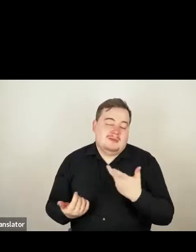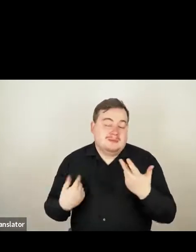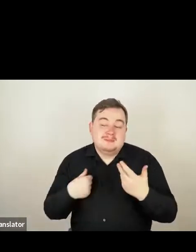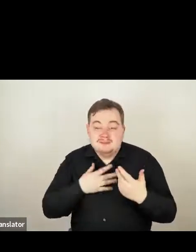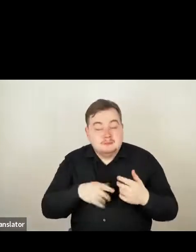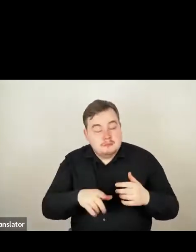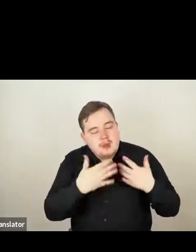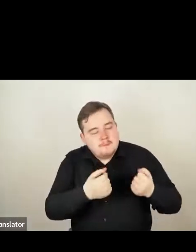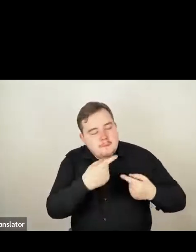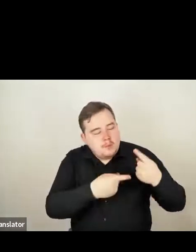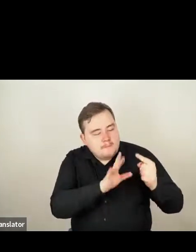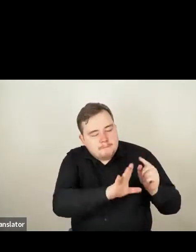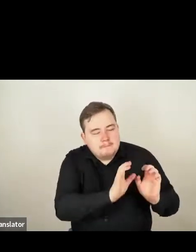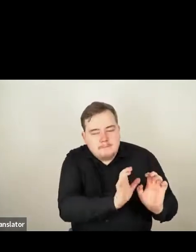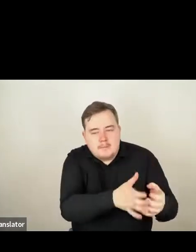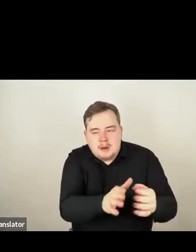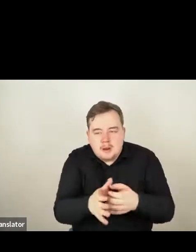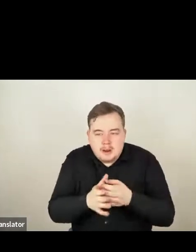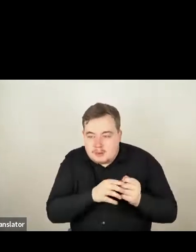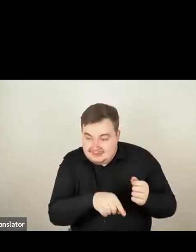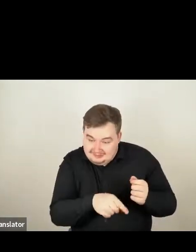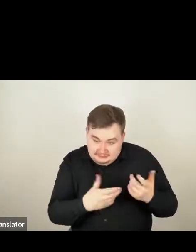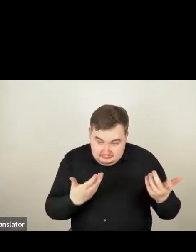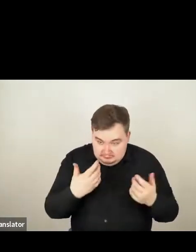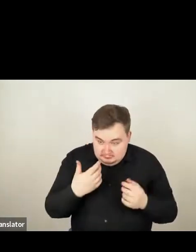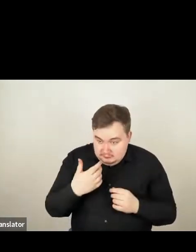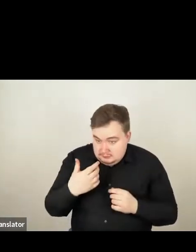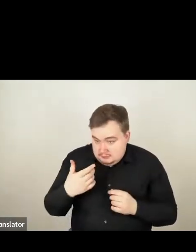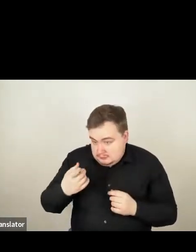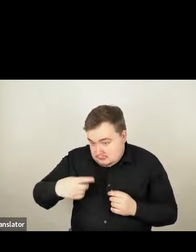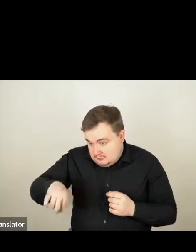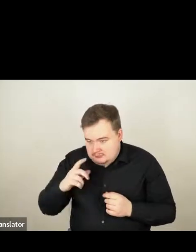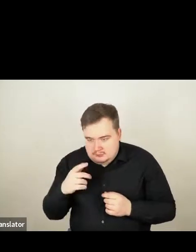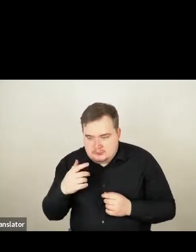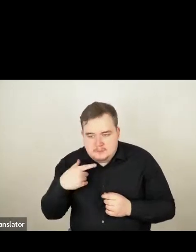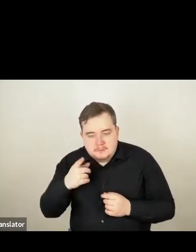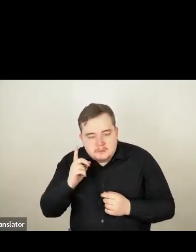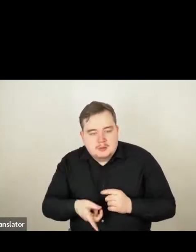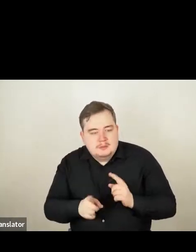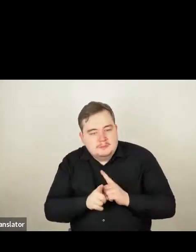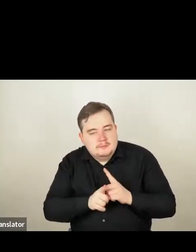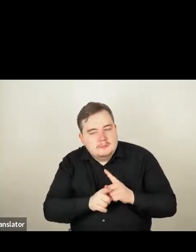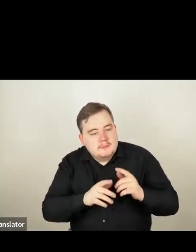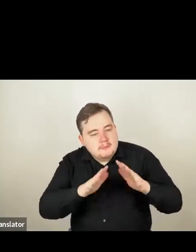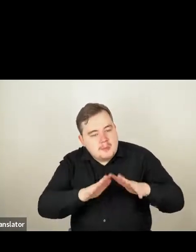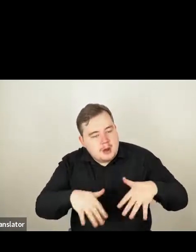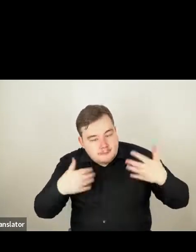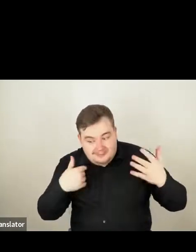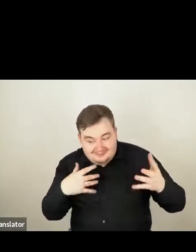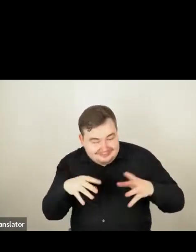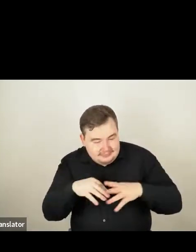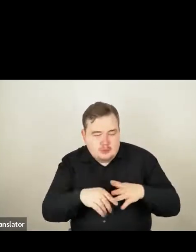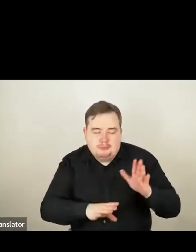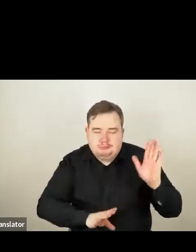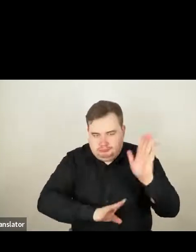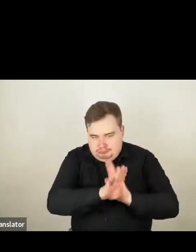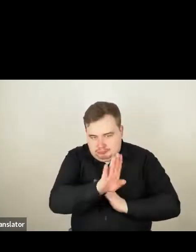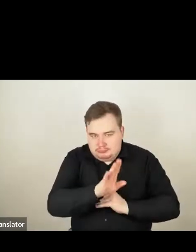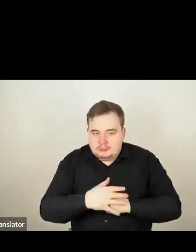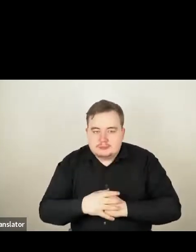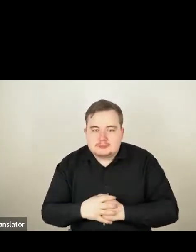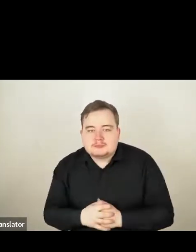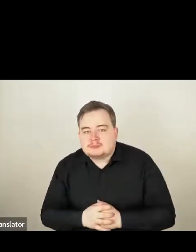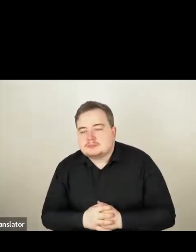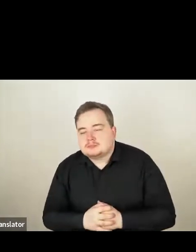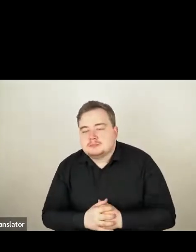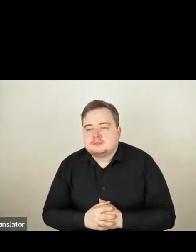successful that maybe another political party can learn from? They won't necessarily want to do it in the same way. They don't have the same history. They